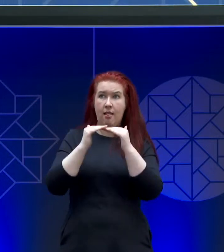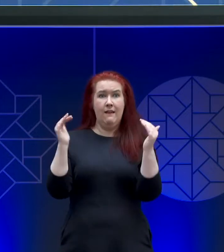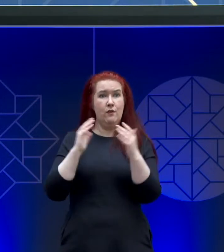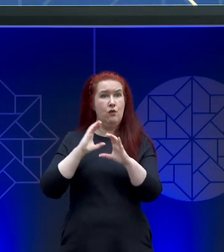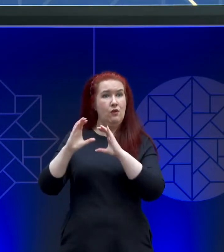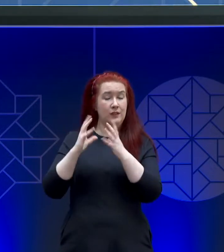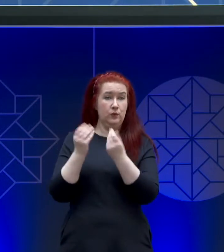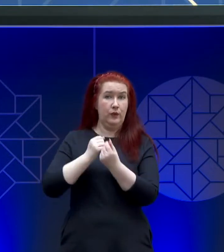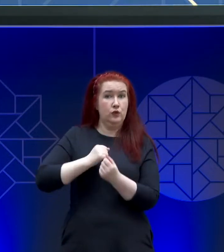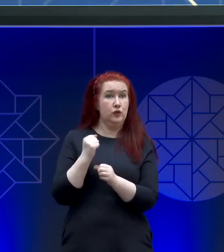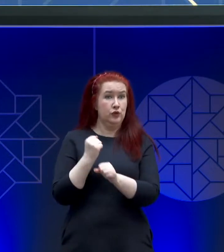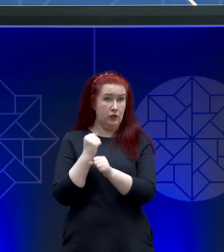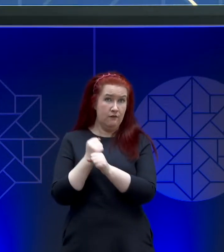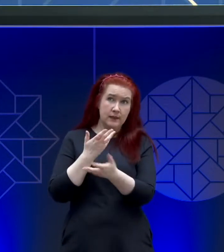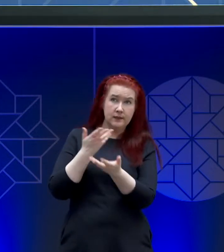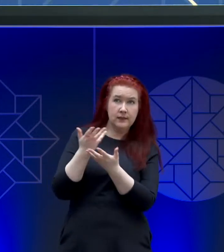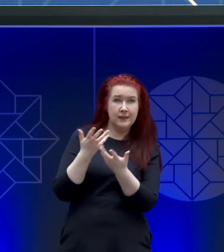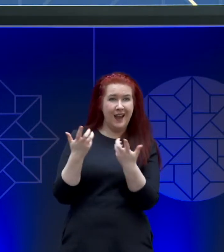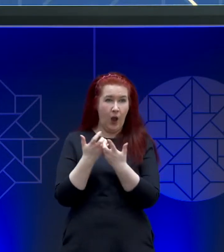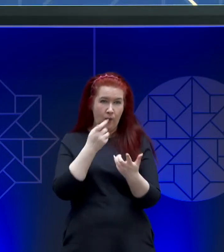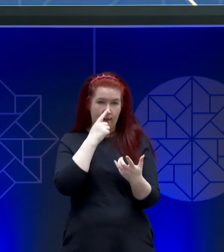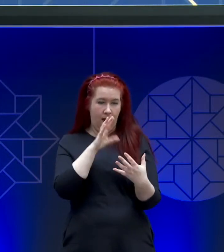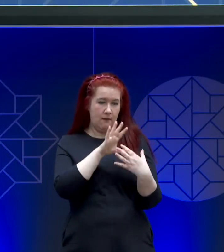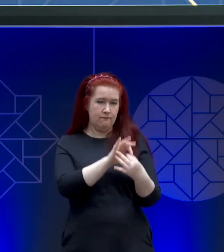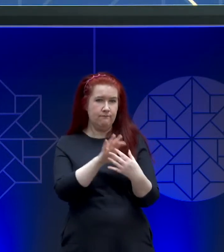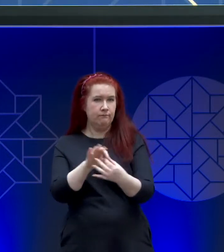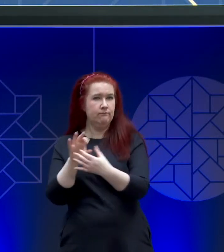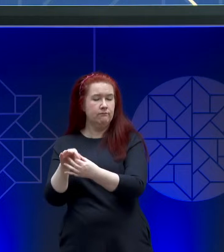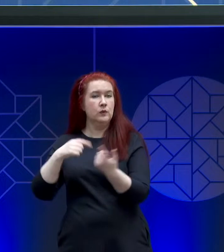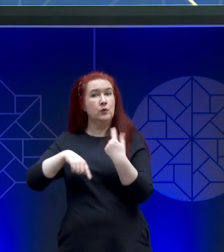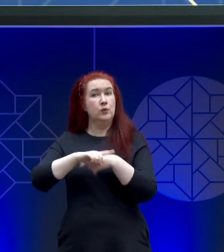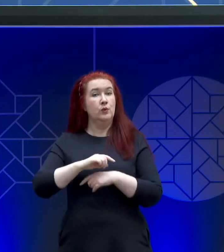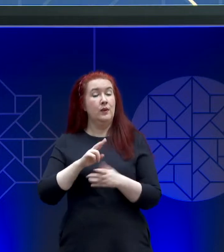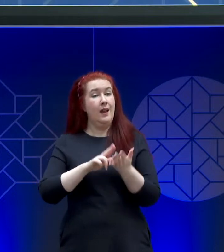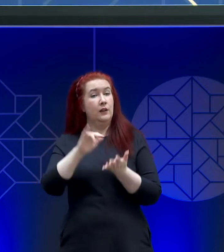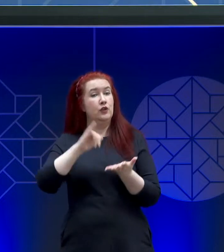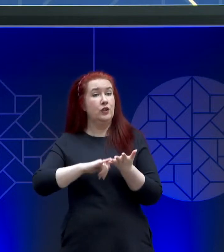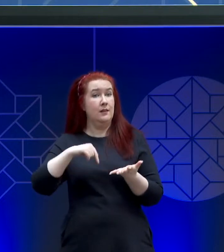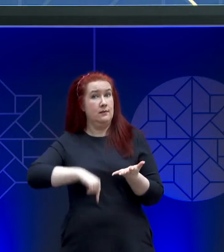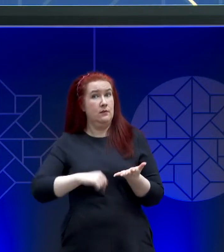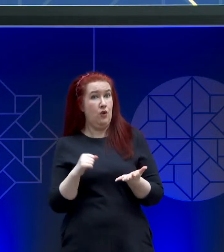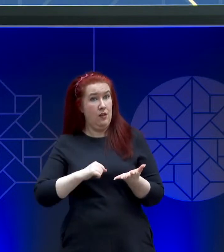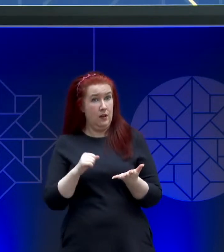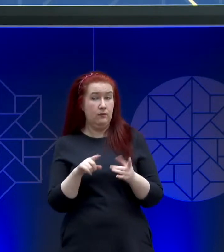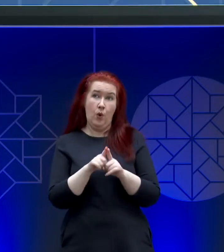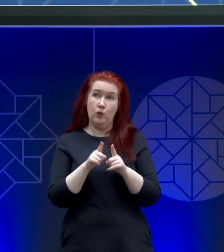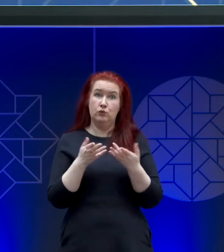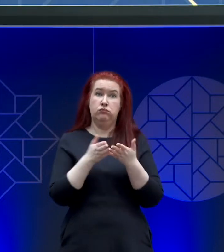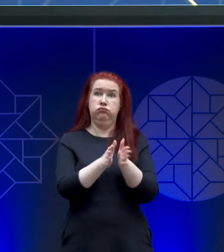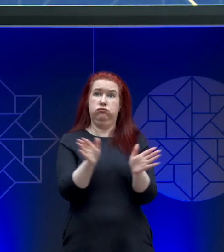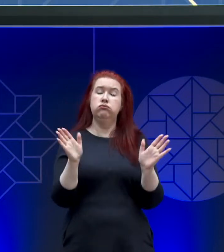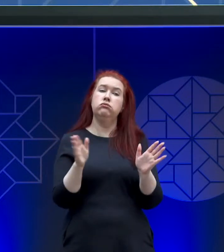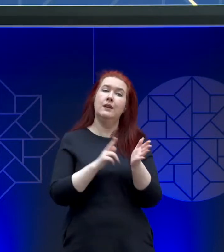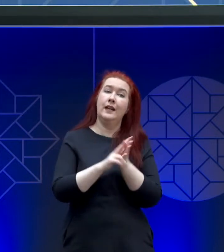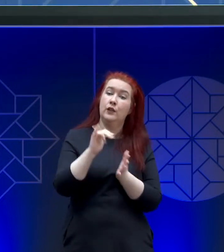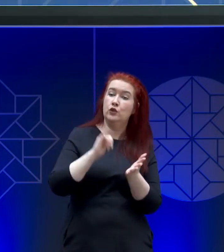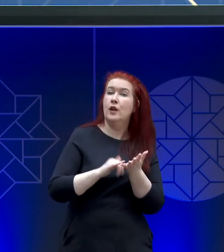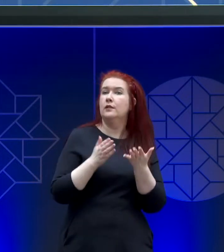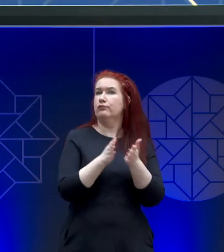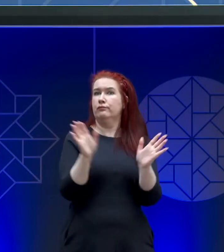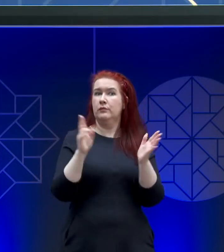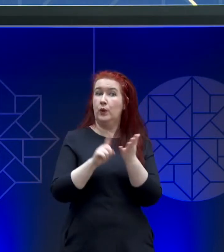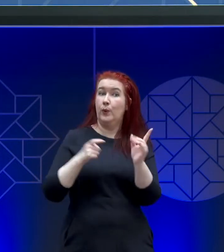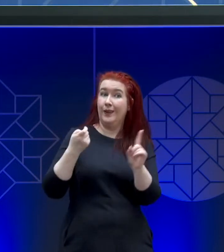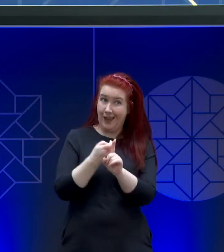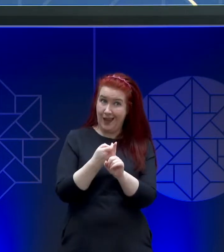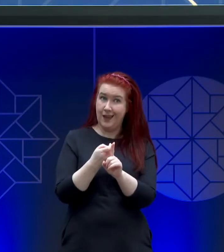how to apply all of this across the NHS here in Scotland, but also more widely in the wider NHS in the UK,